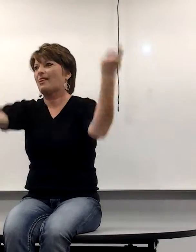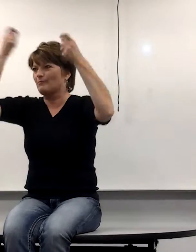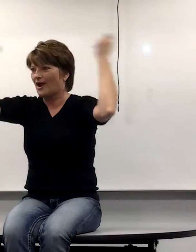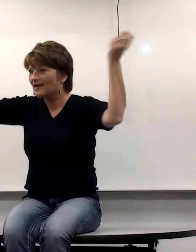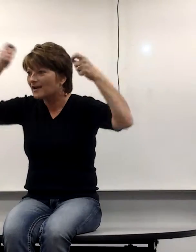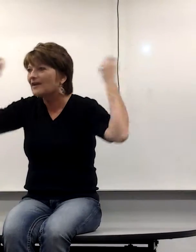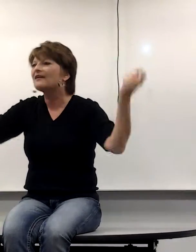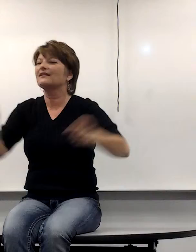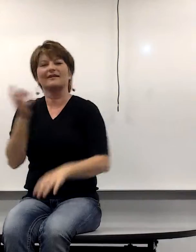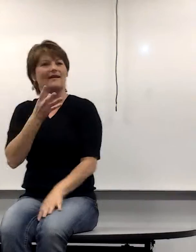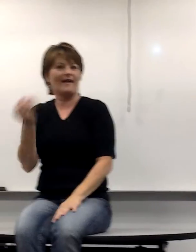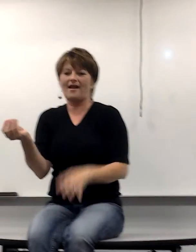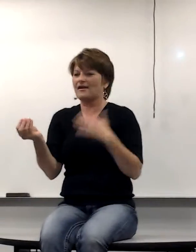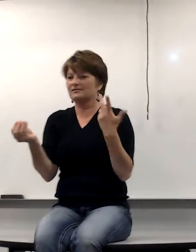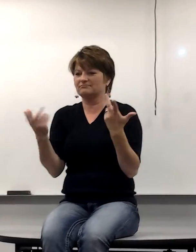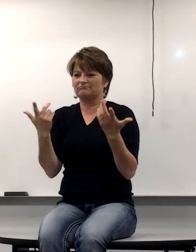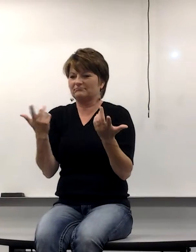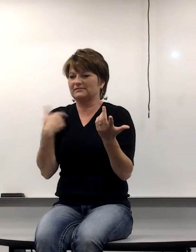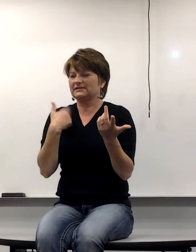But after it was over, I celebrated.